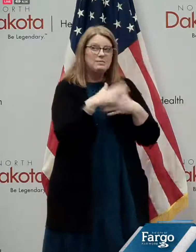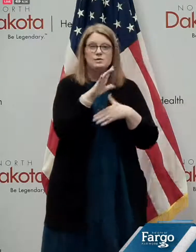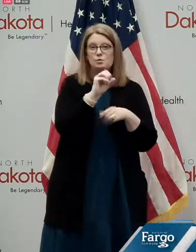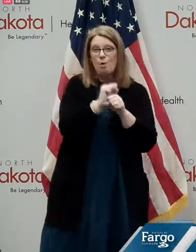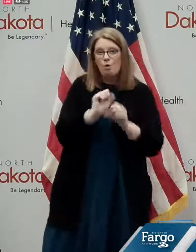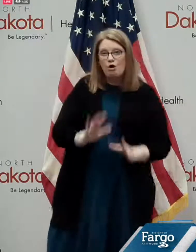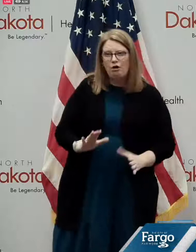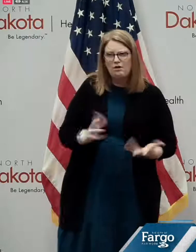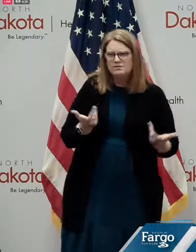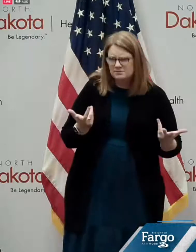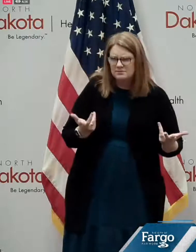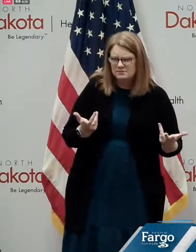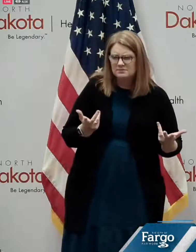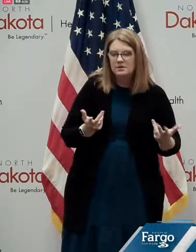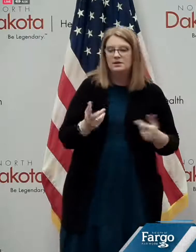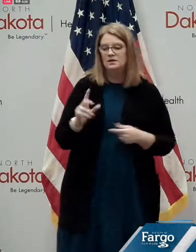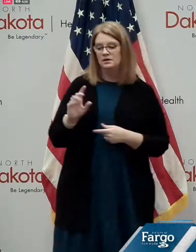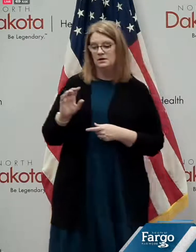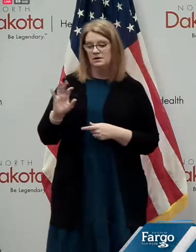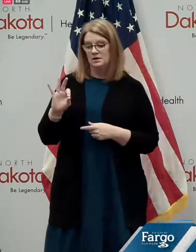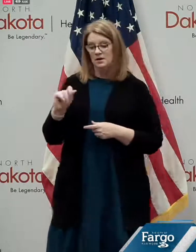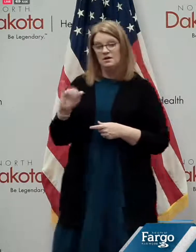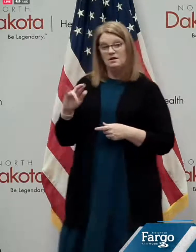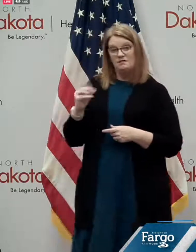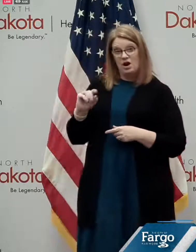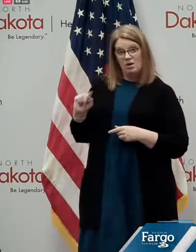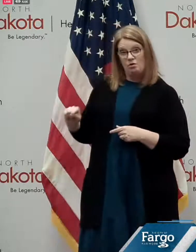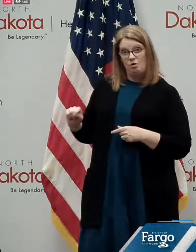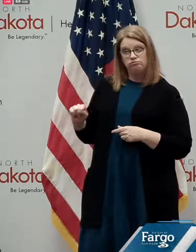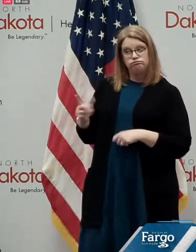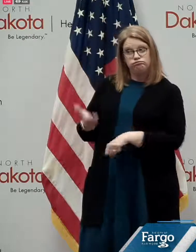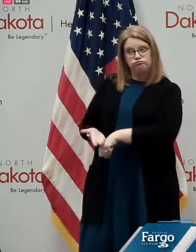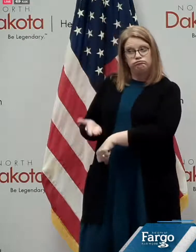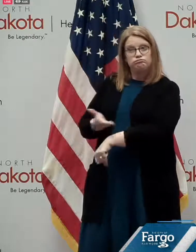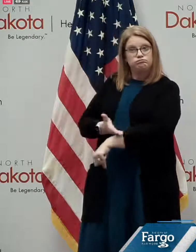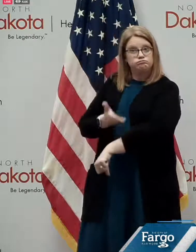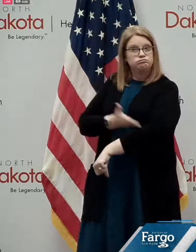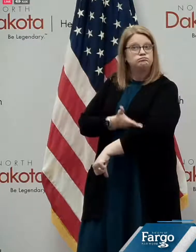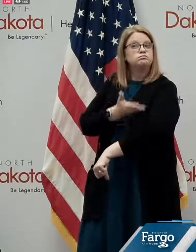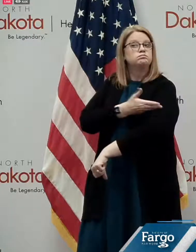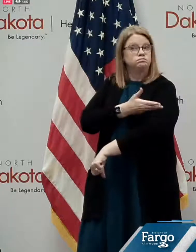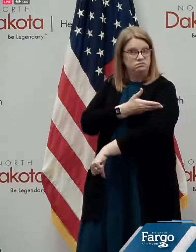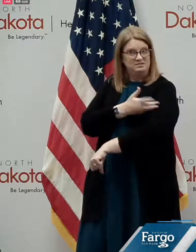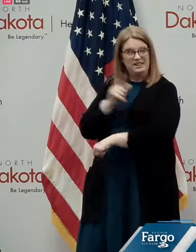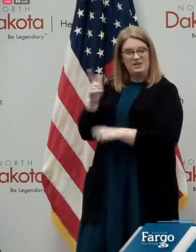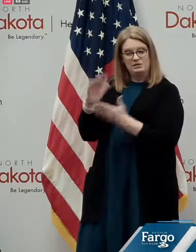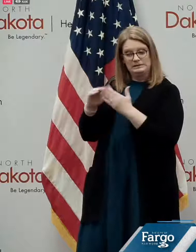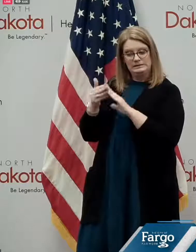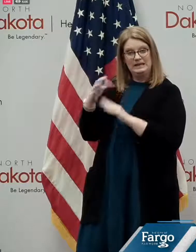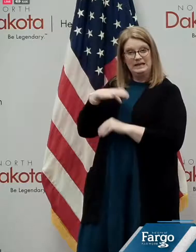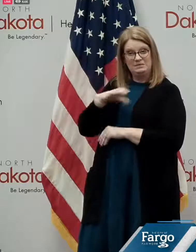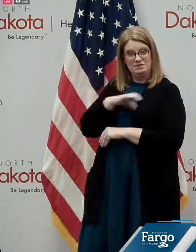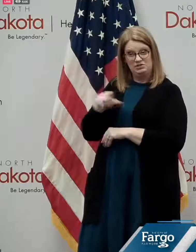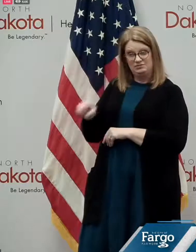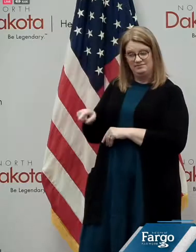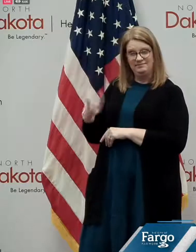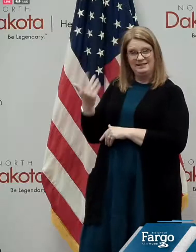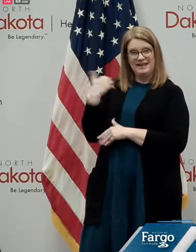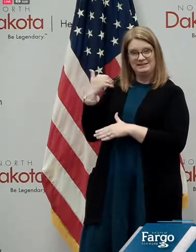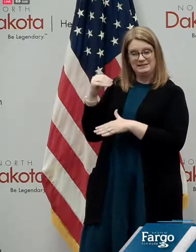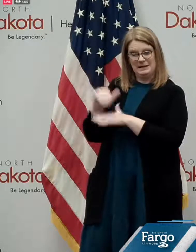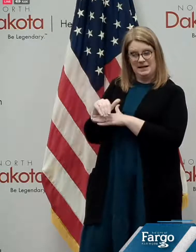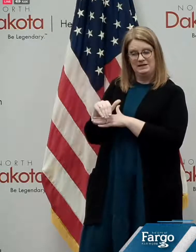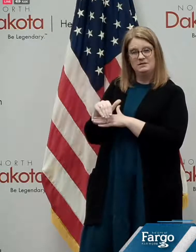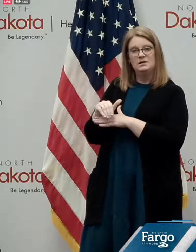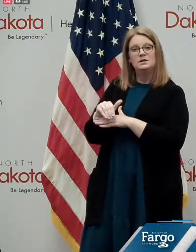And so again, Fargo, again, has been making great progress. Their city commission last night, had a directive that